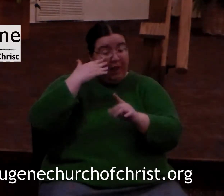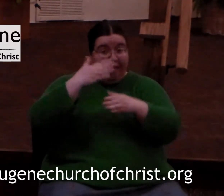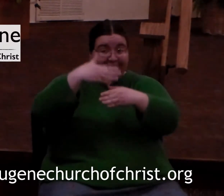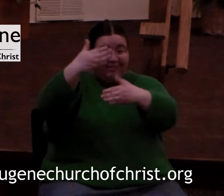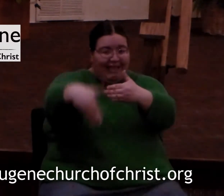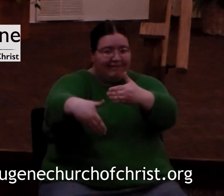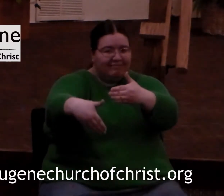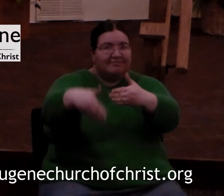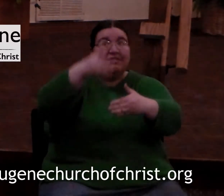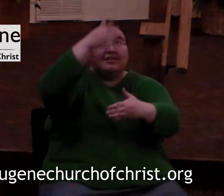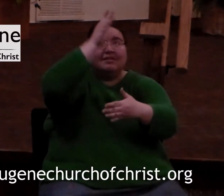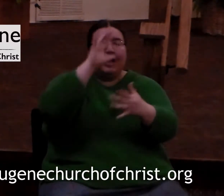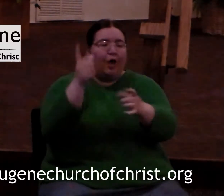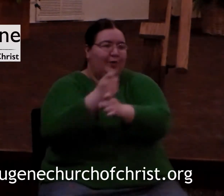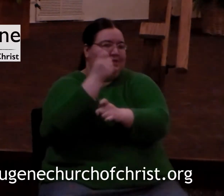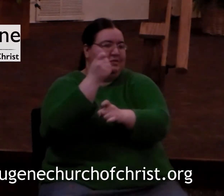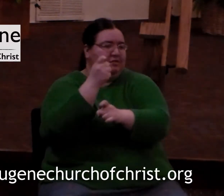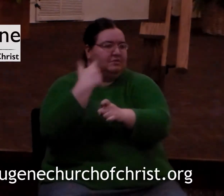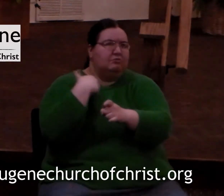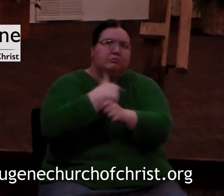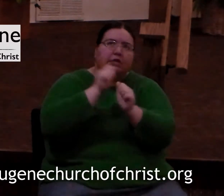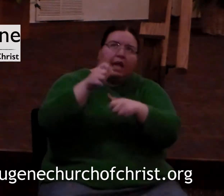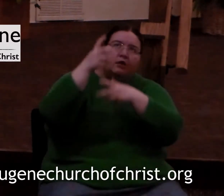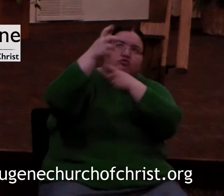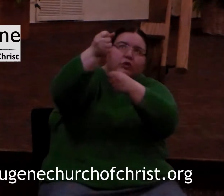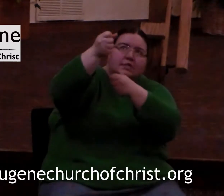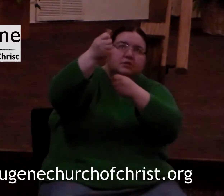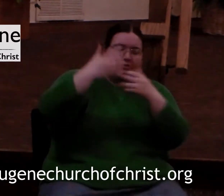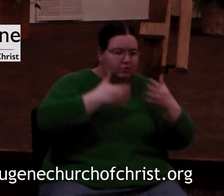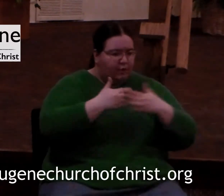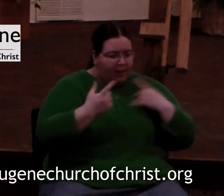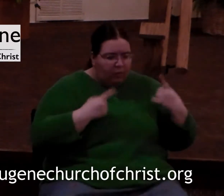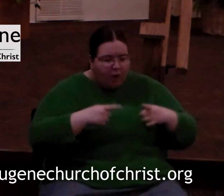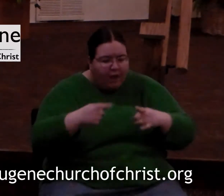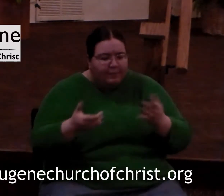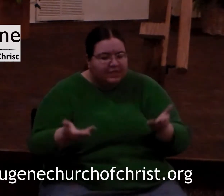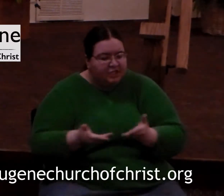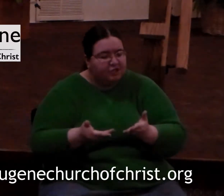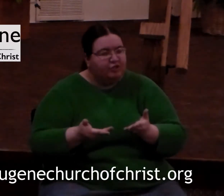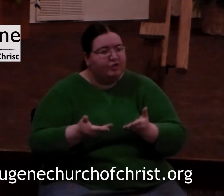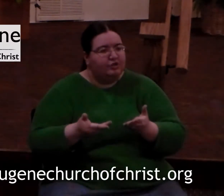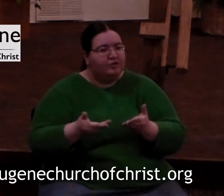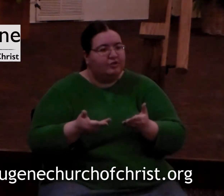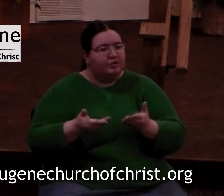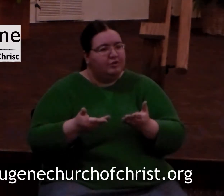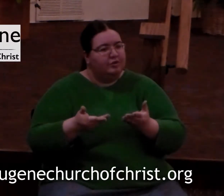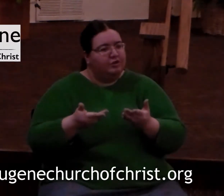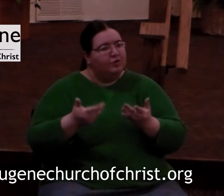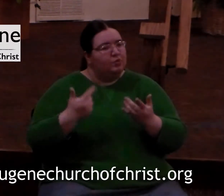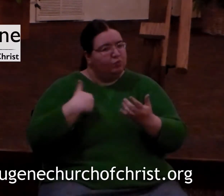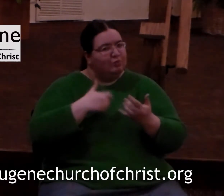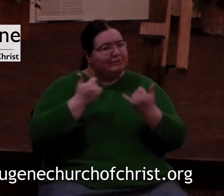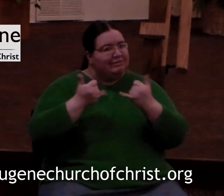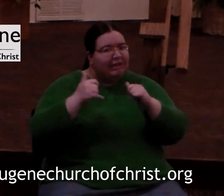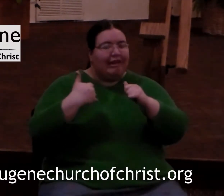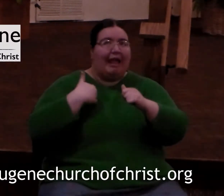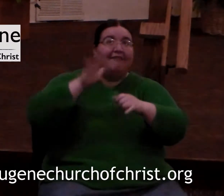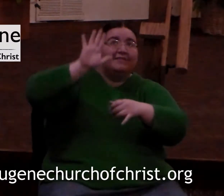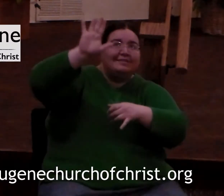can trust Him, and we know whatever might happen to us here, there is still eternity on our side. And so there is really nothing